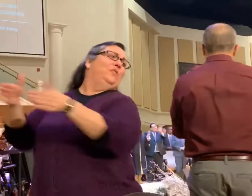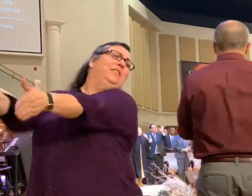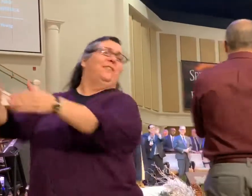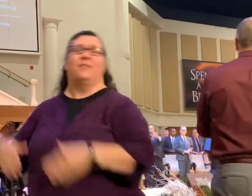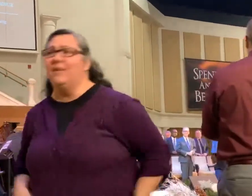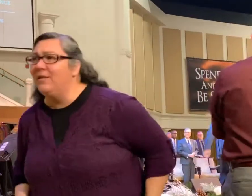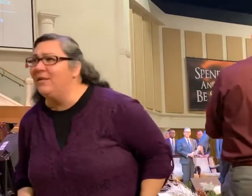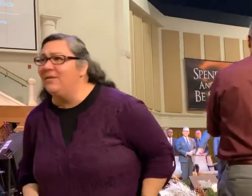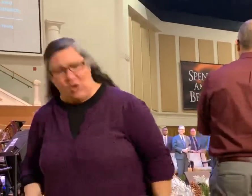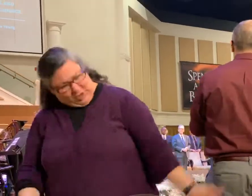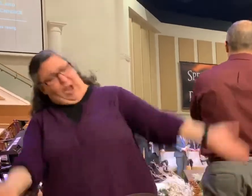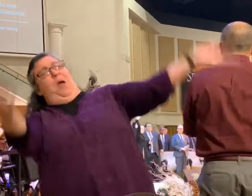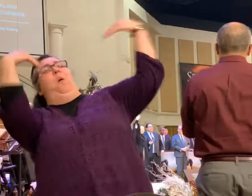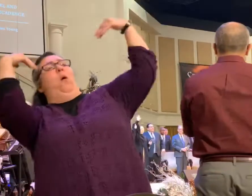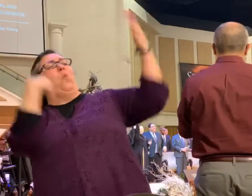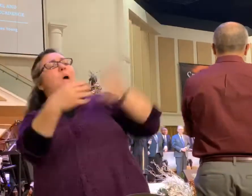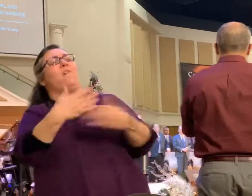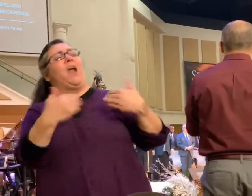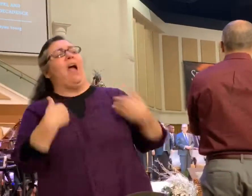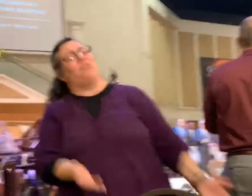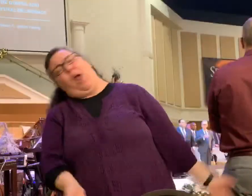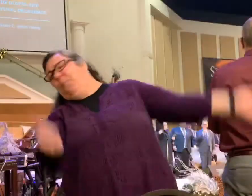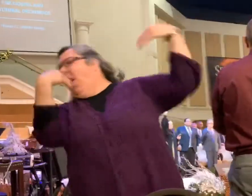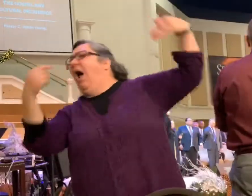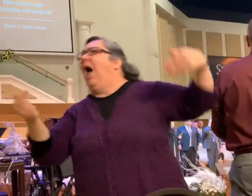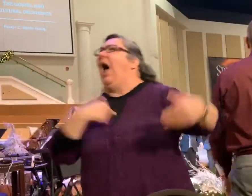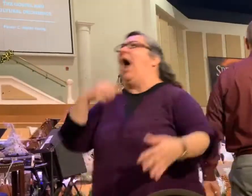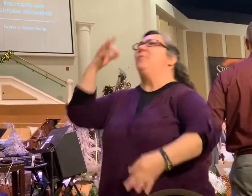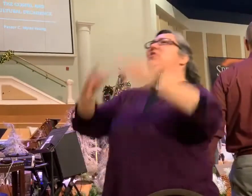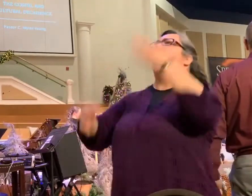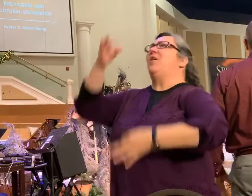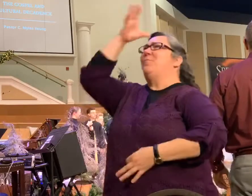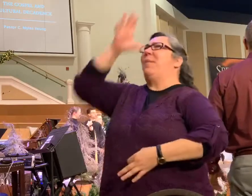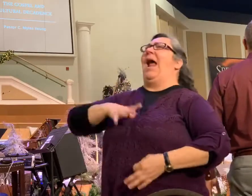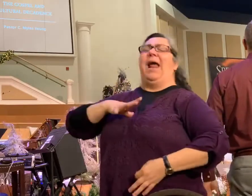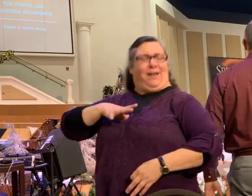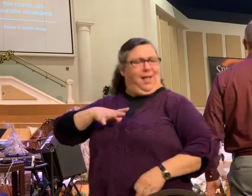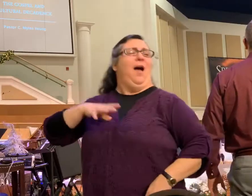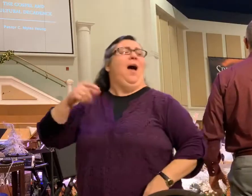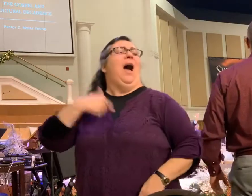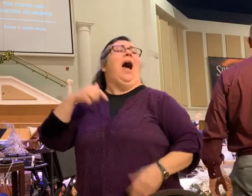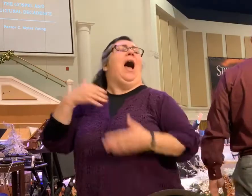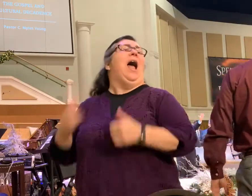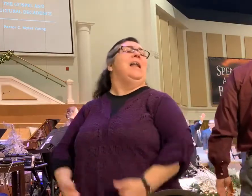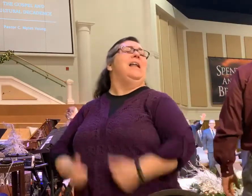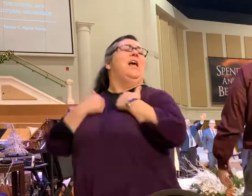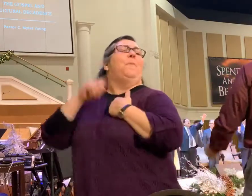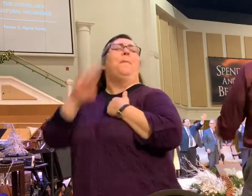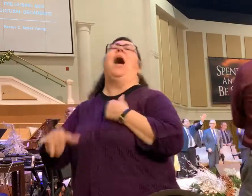So bring it on, whatever you got. I'm a just man. I live by faith.